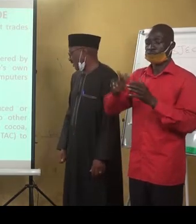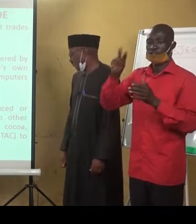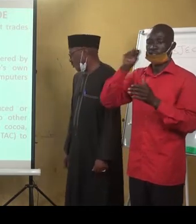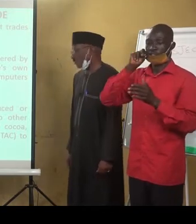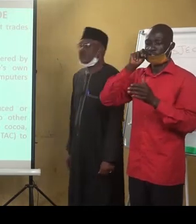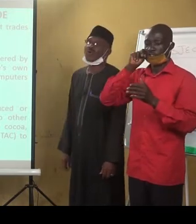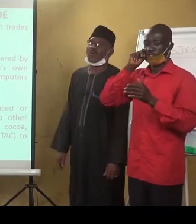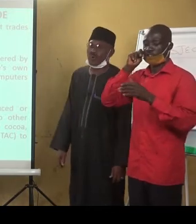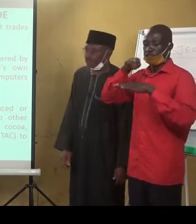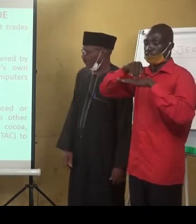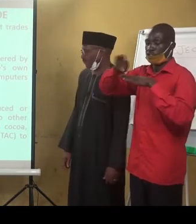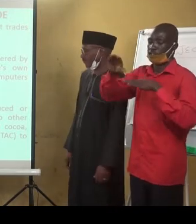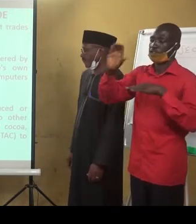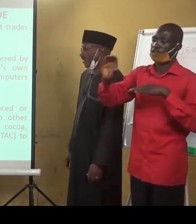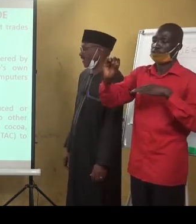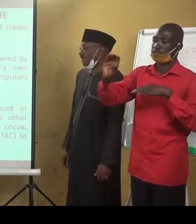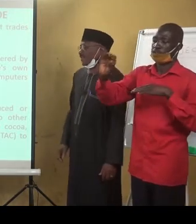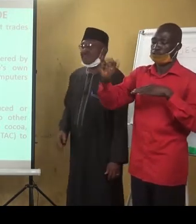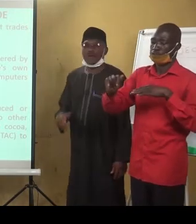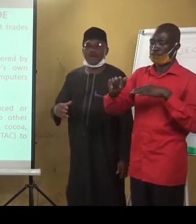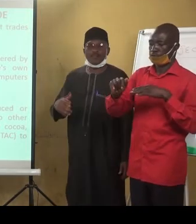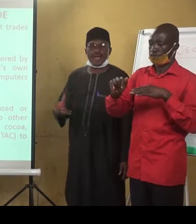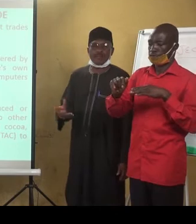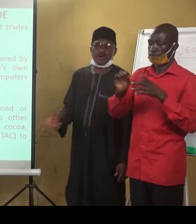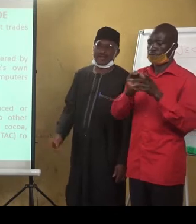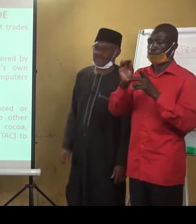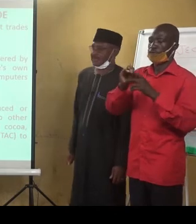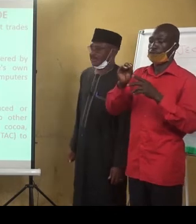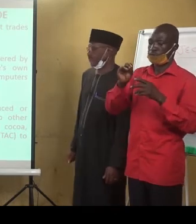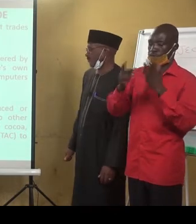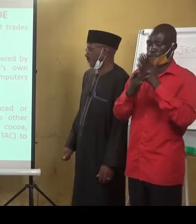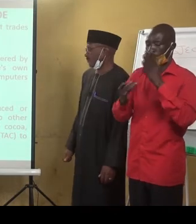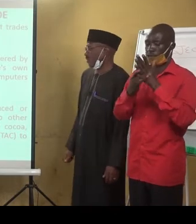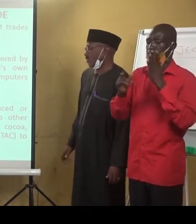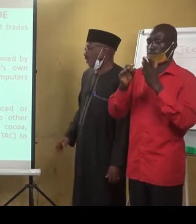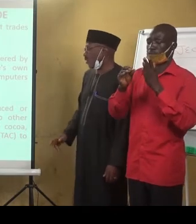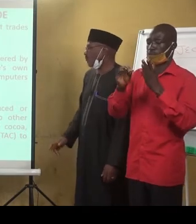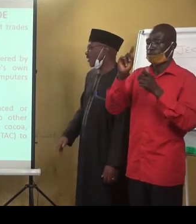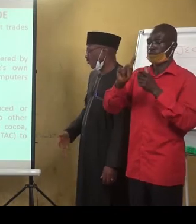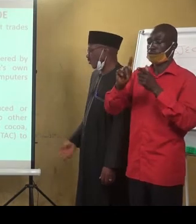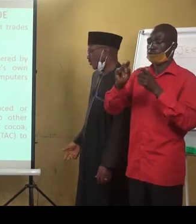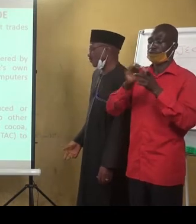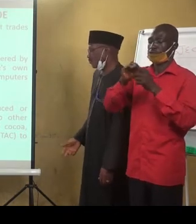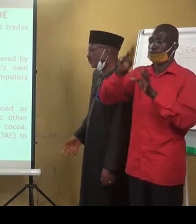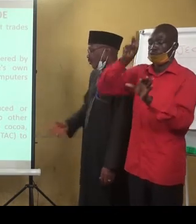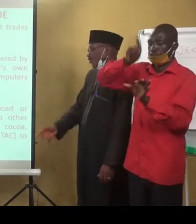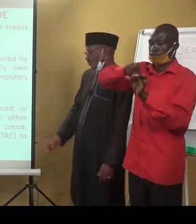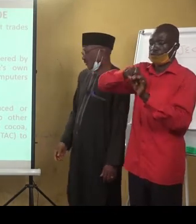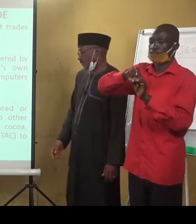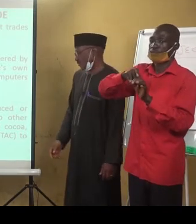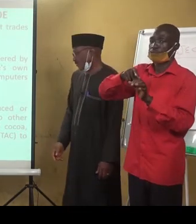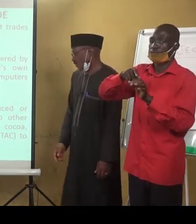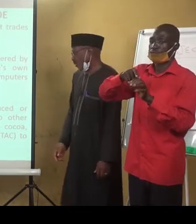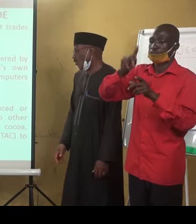may export cocoa or palm oil or petroleum